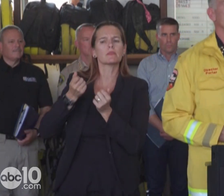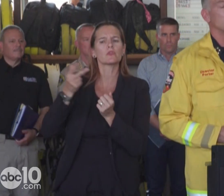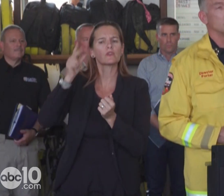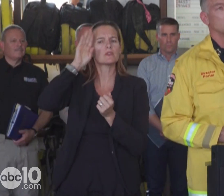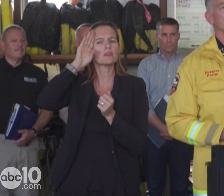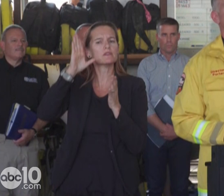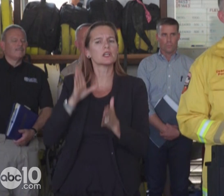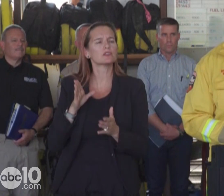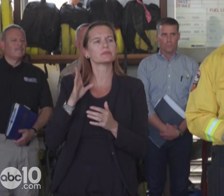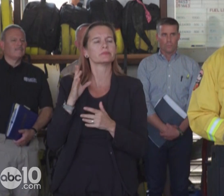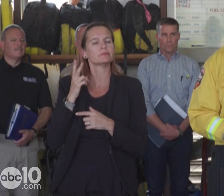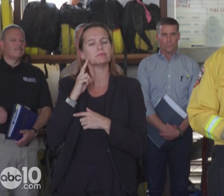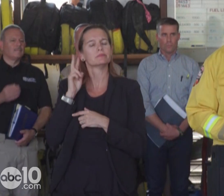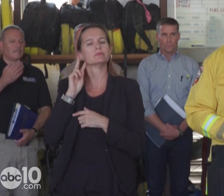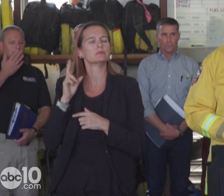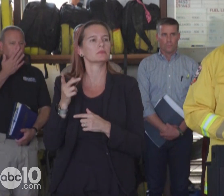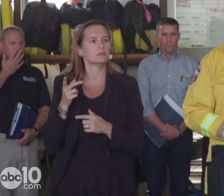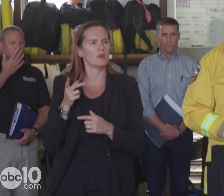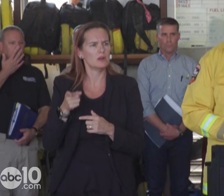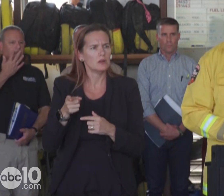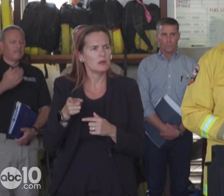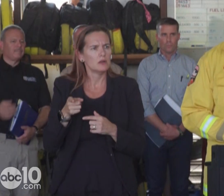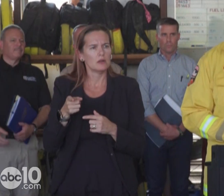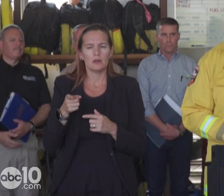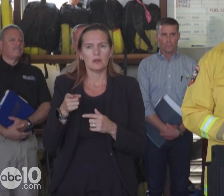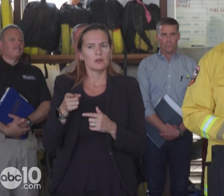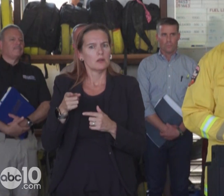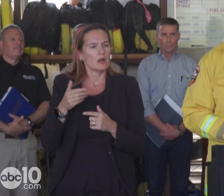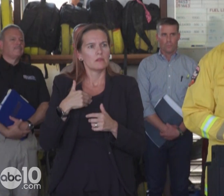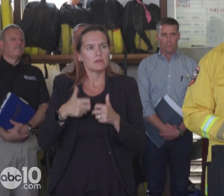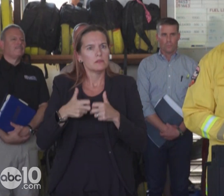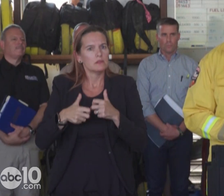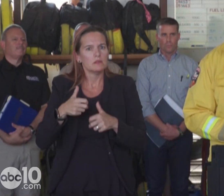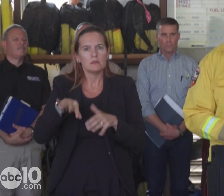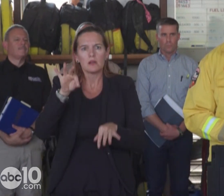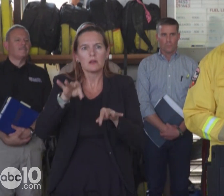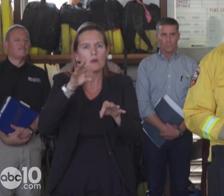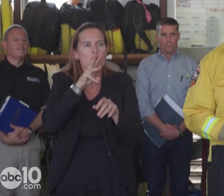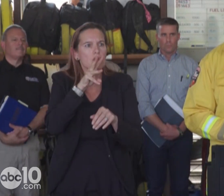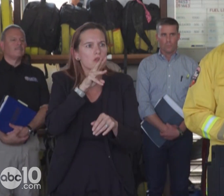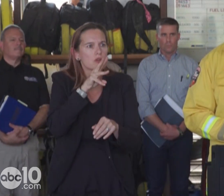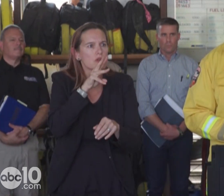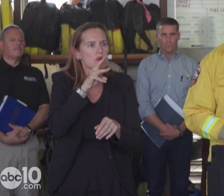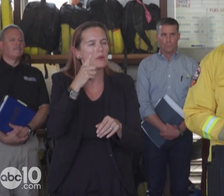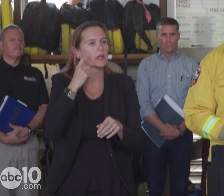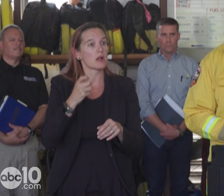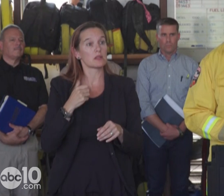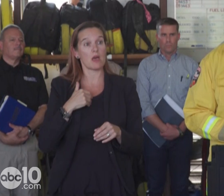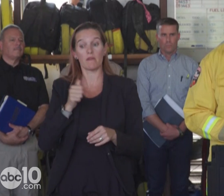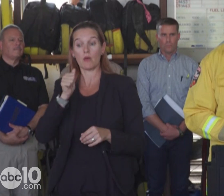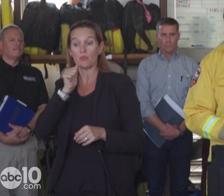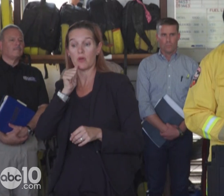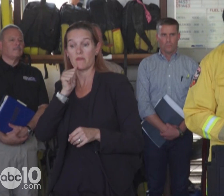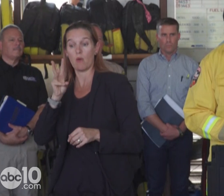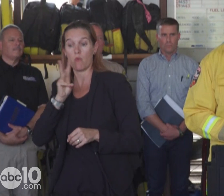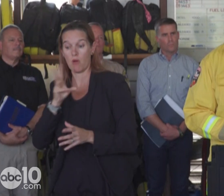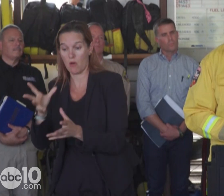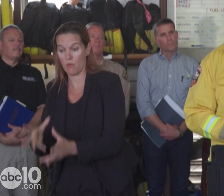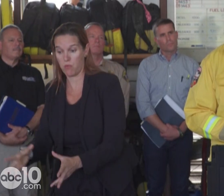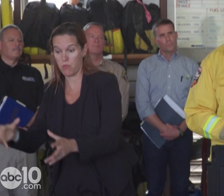who mentioned they were having some difficulty accessing water because there are a lot of private water sources as opposed to